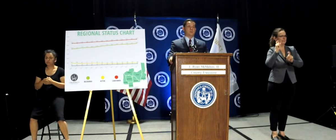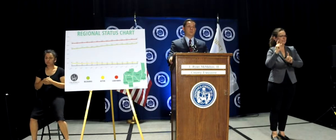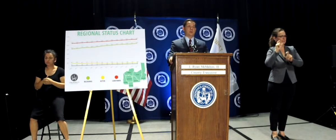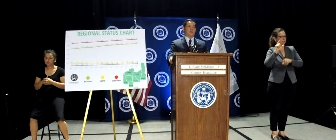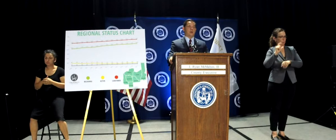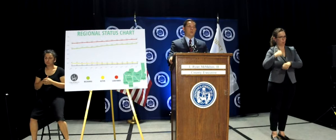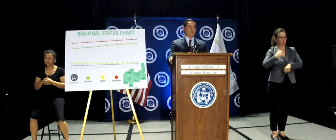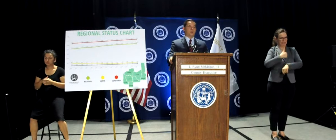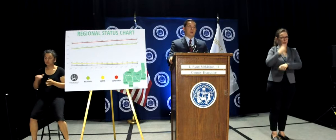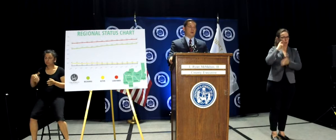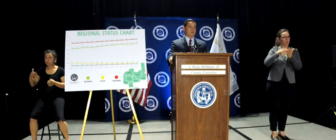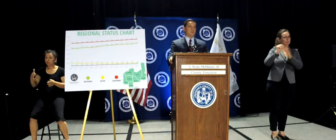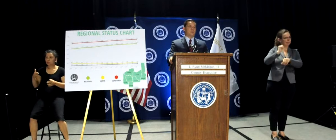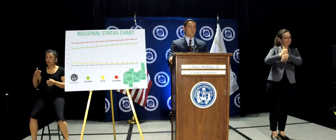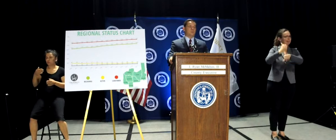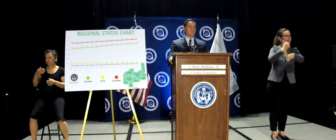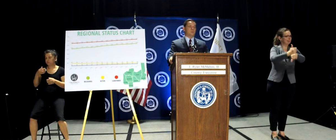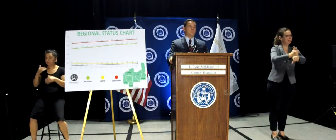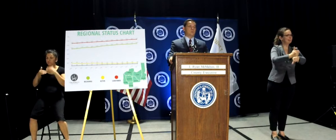inconvenience for some people now, though. And